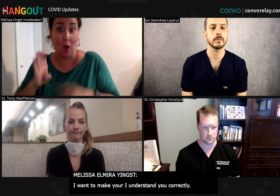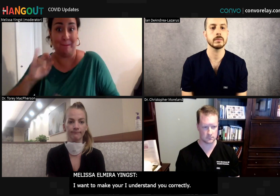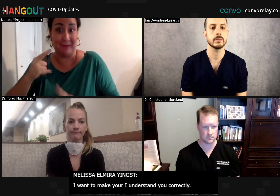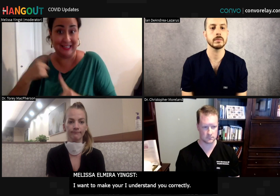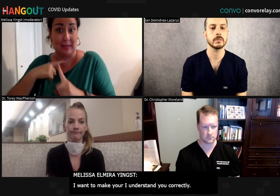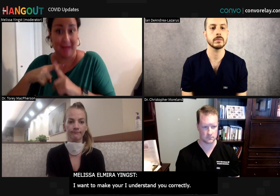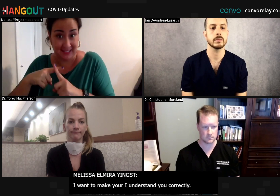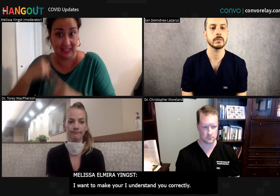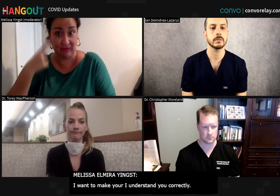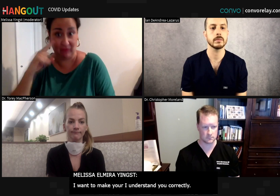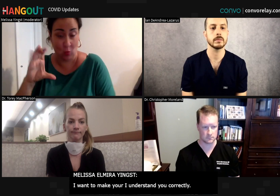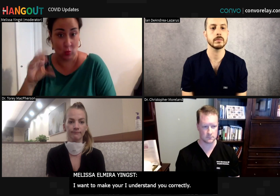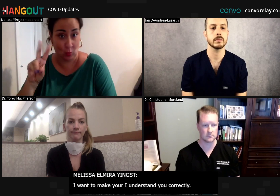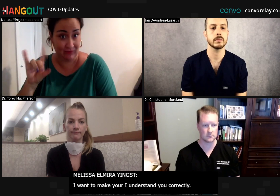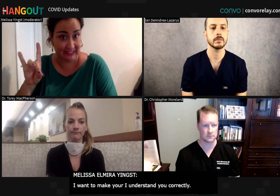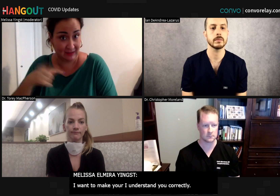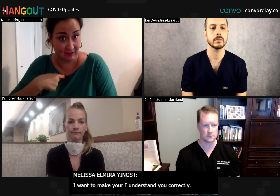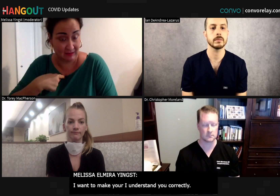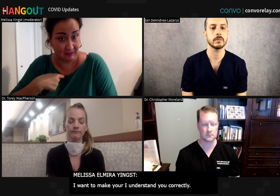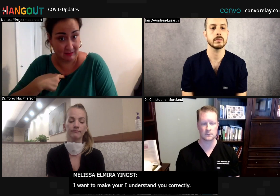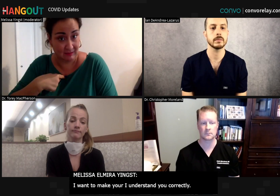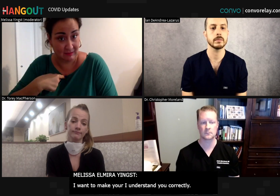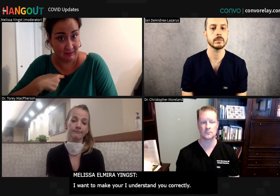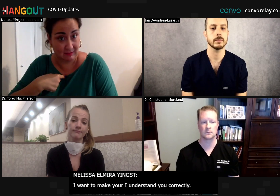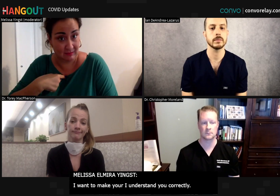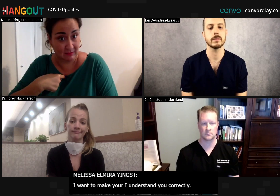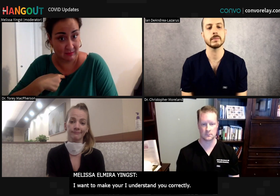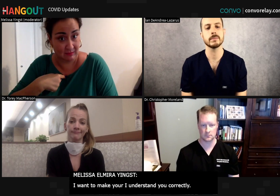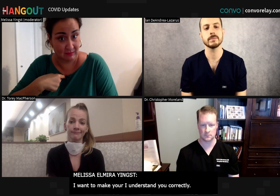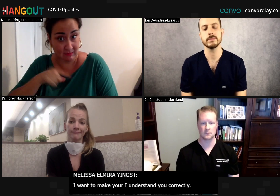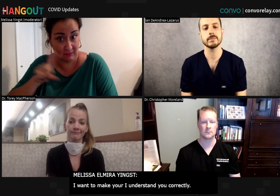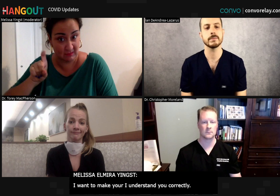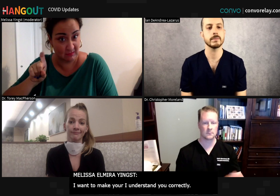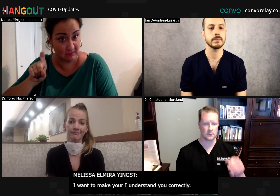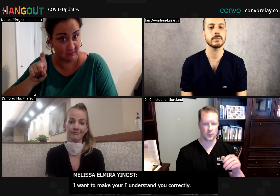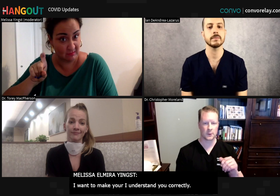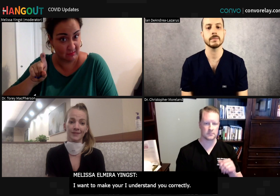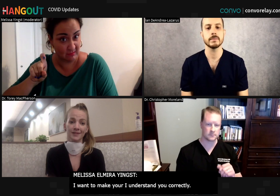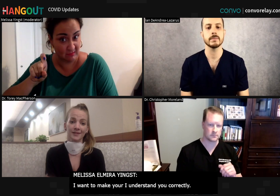of COVID without actually being positive for COVID. Is that correct?